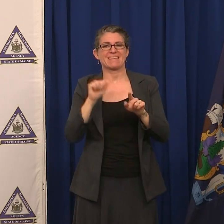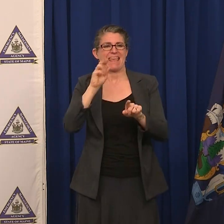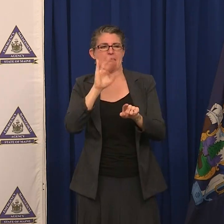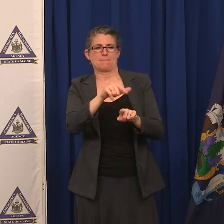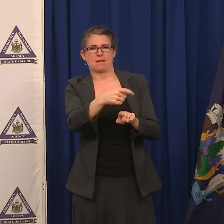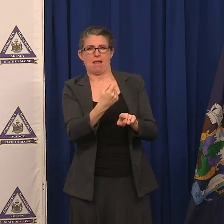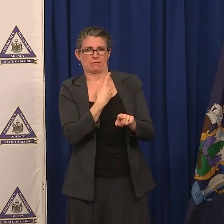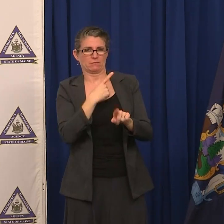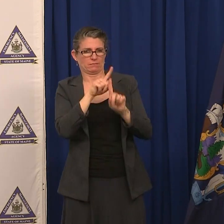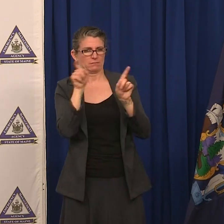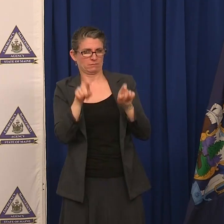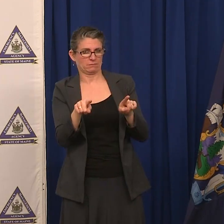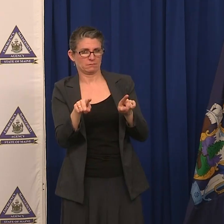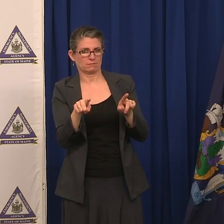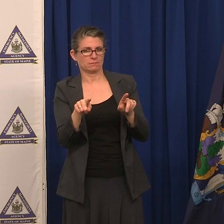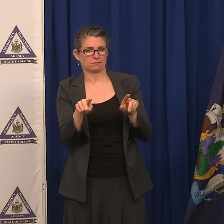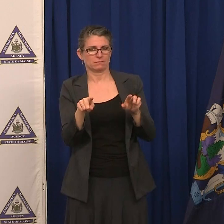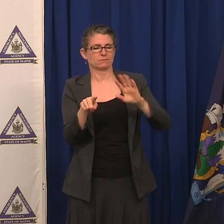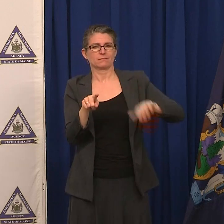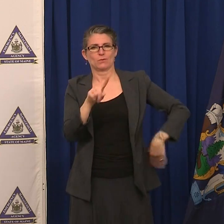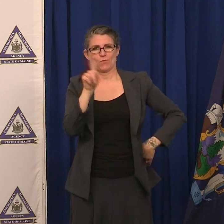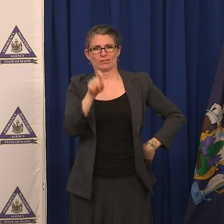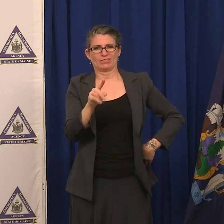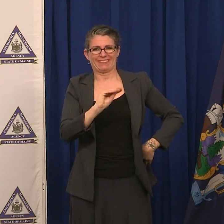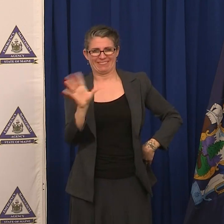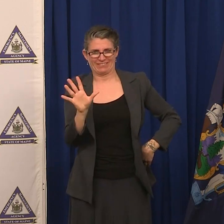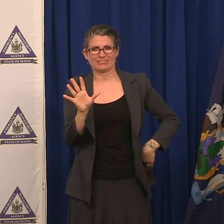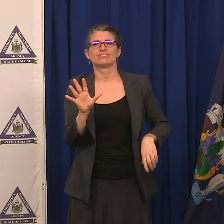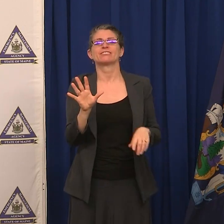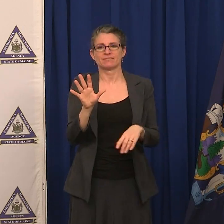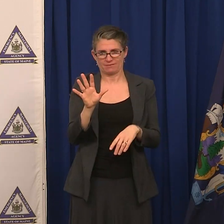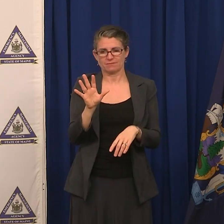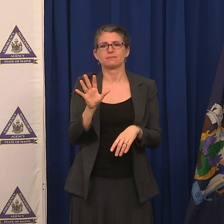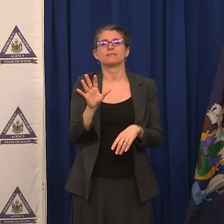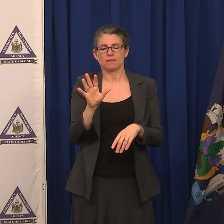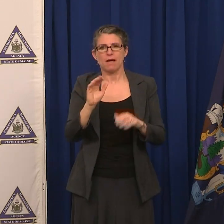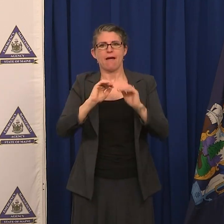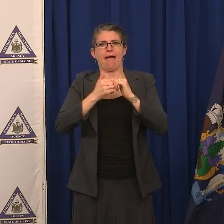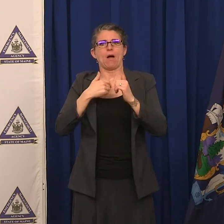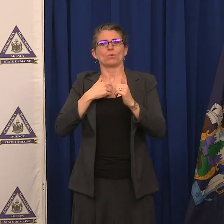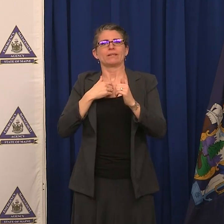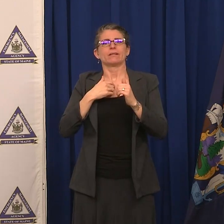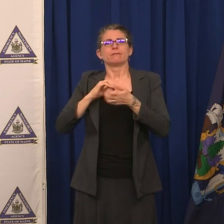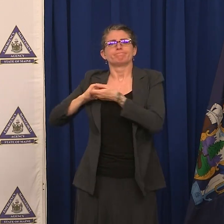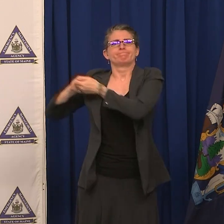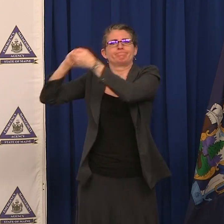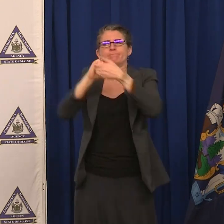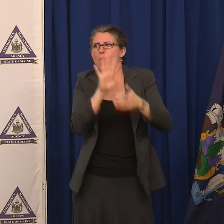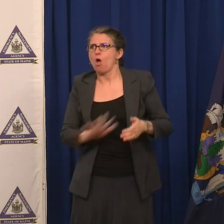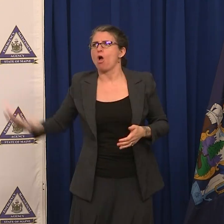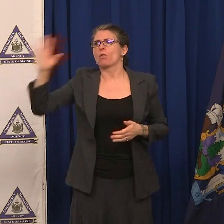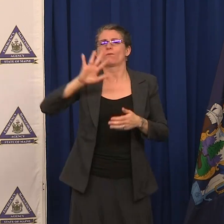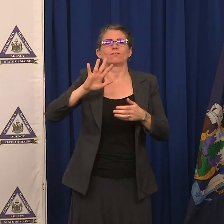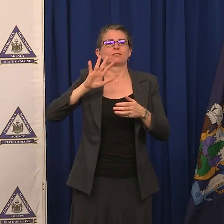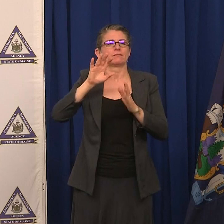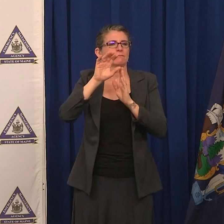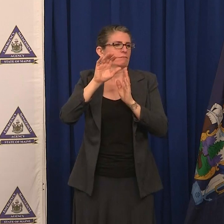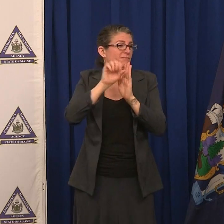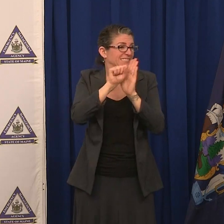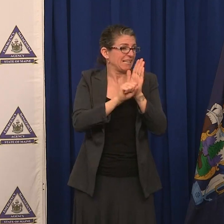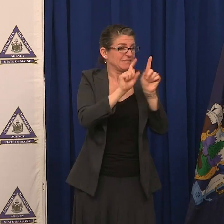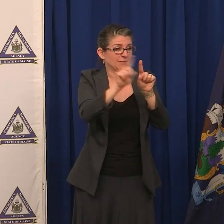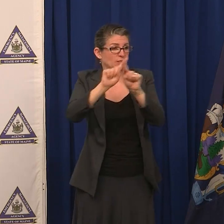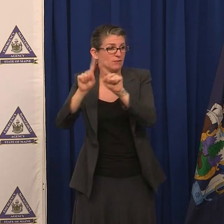work together to report cases and avoid double counting. And the way that state health departments approach any